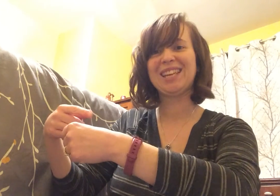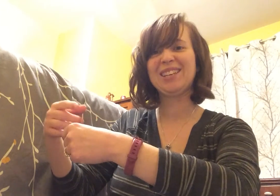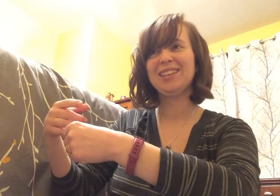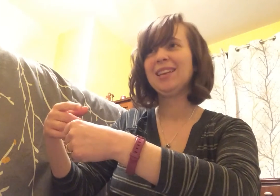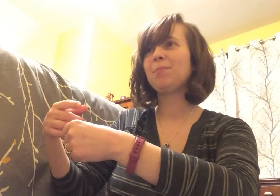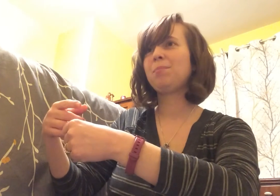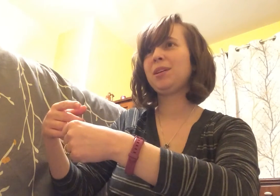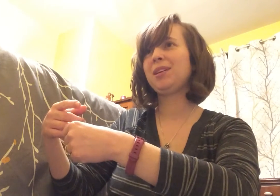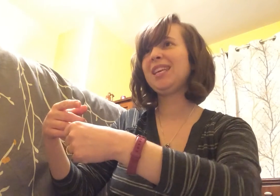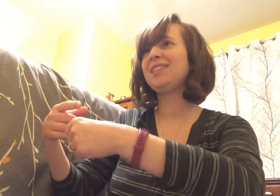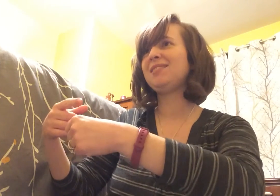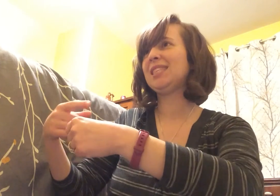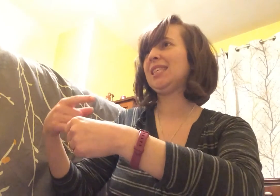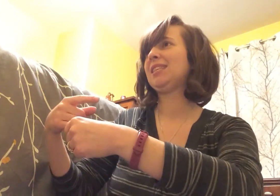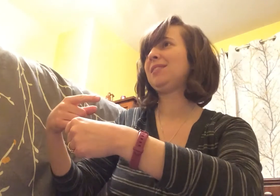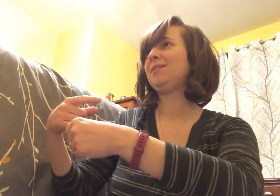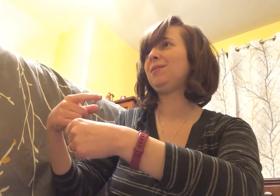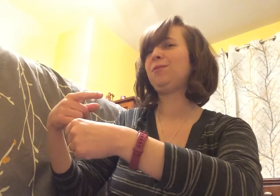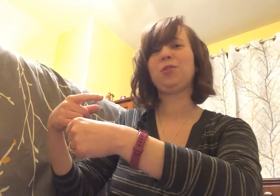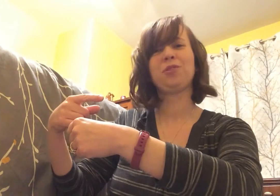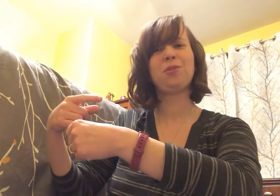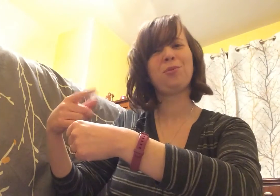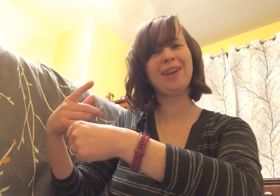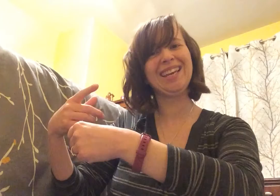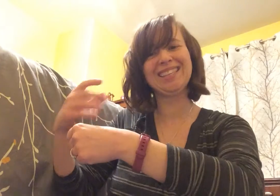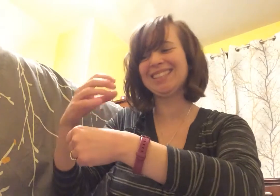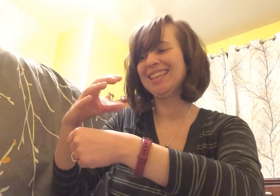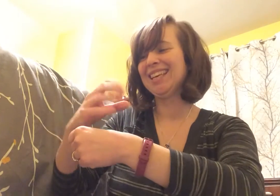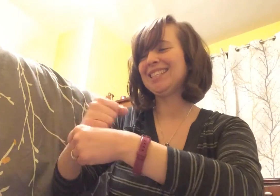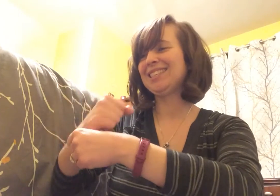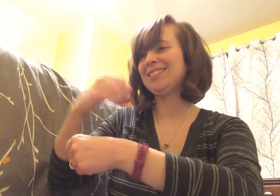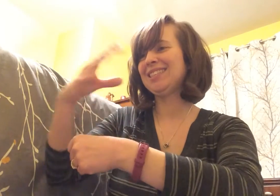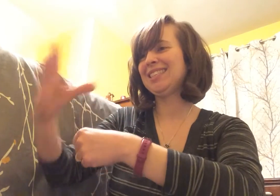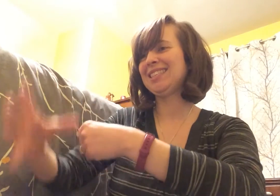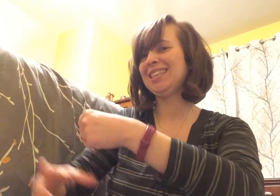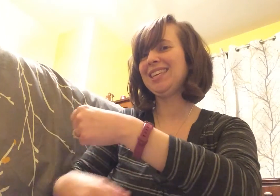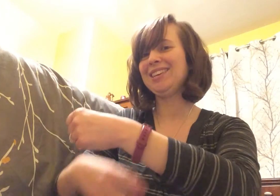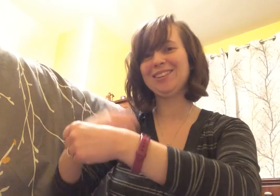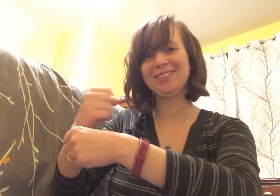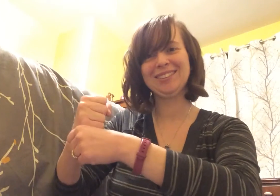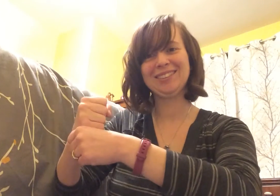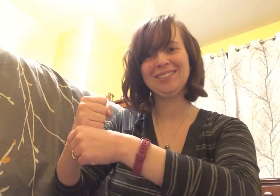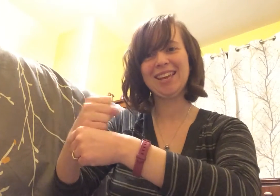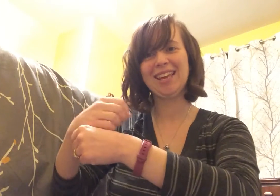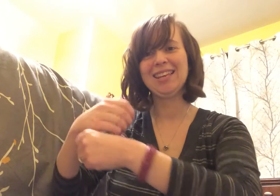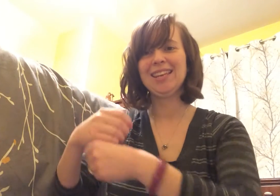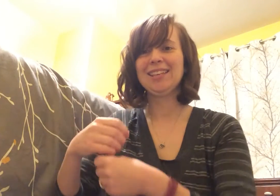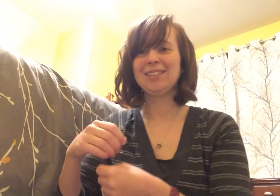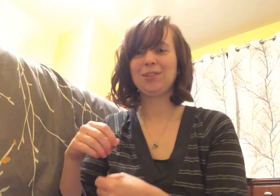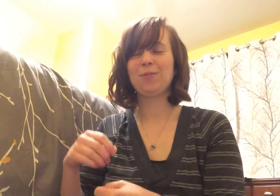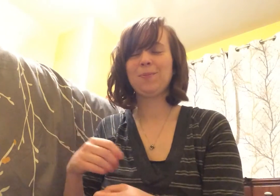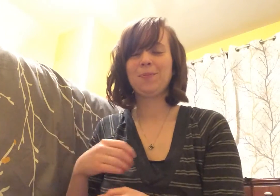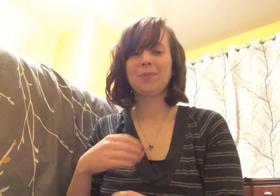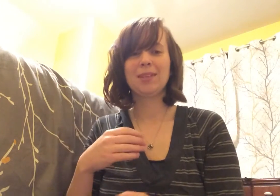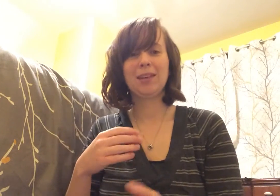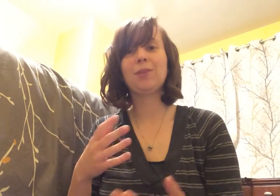sun, but in the vertical way. So this is a year. Okay. So